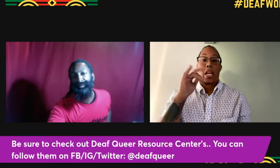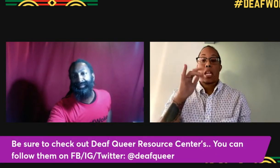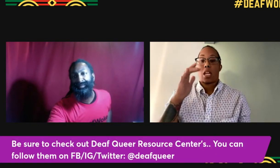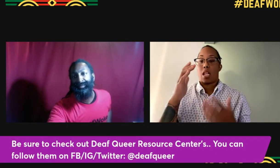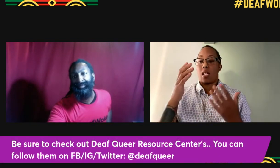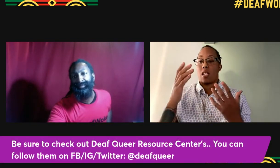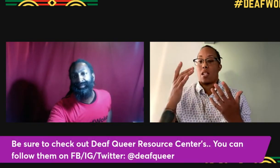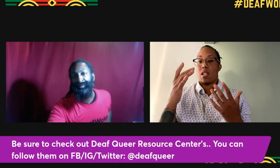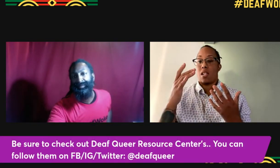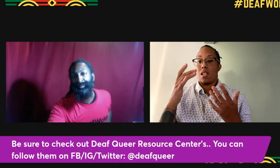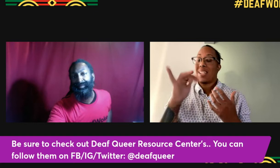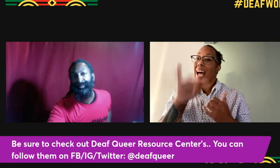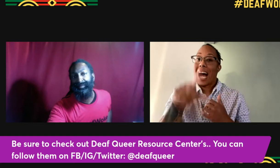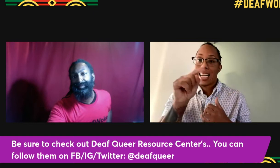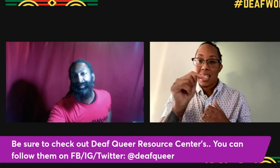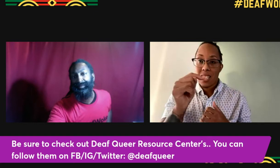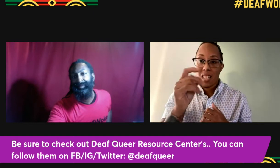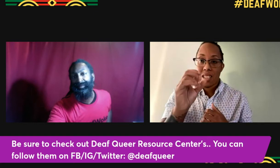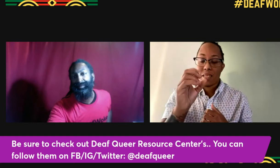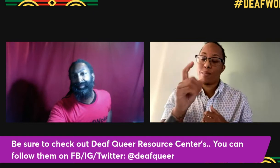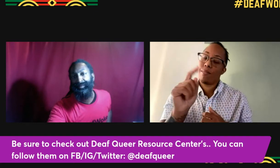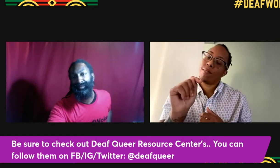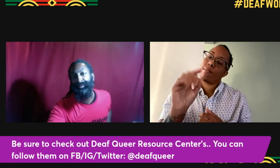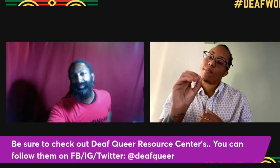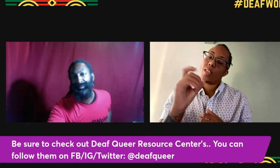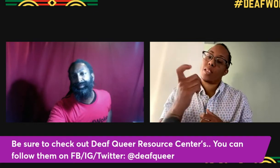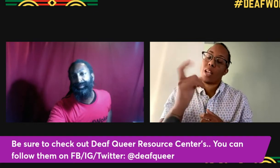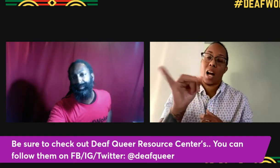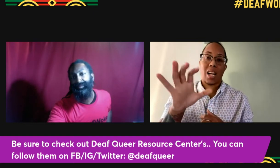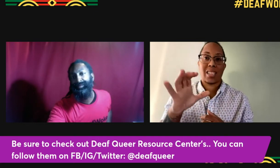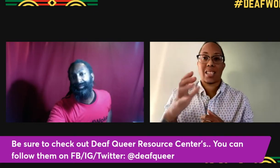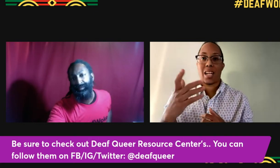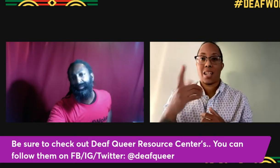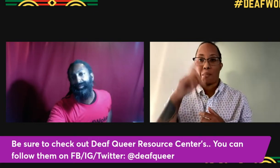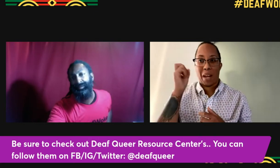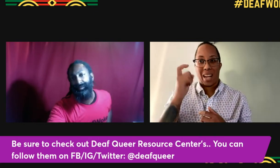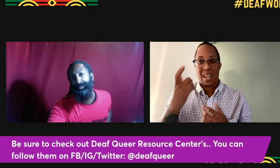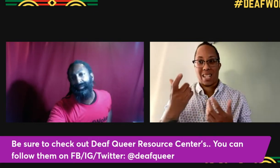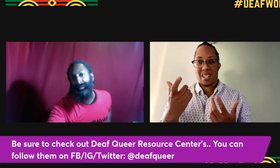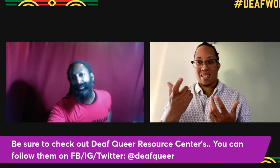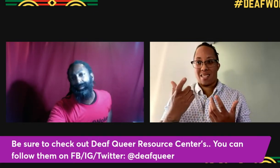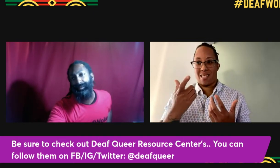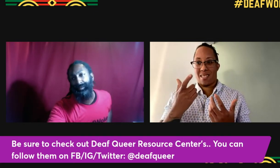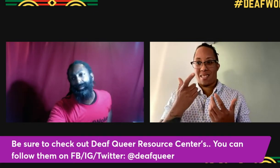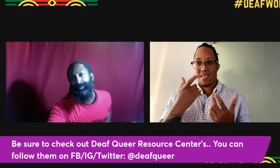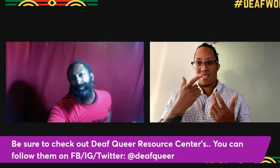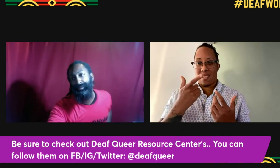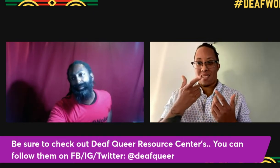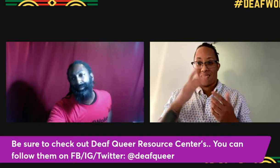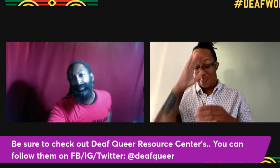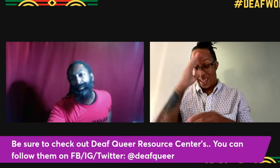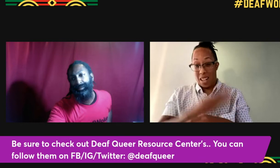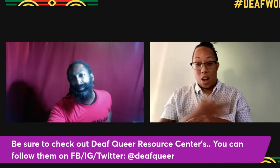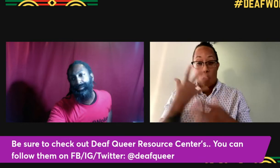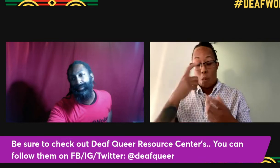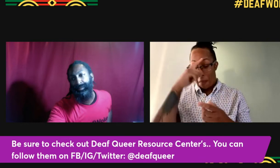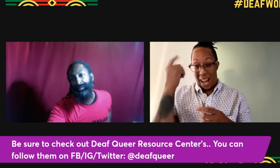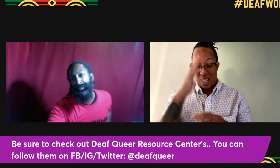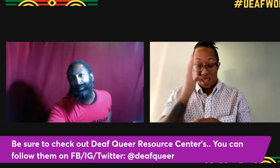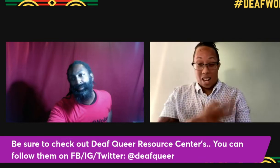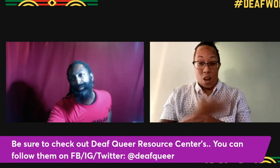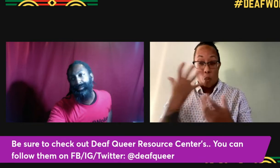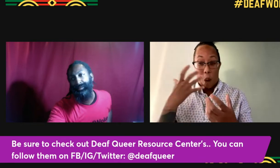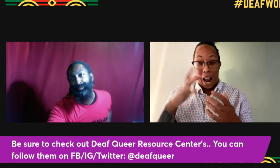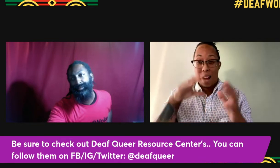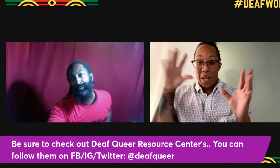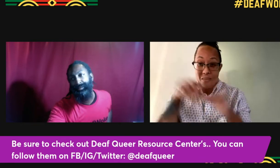You know, that hurt my heart. I think that's toxic. Because